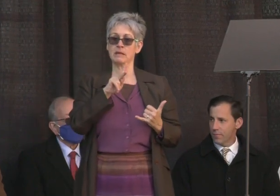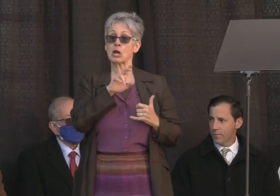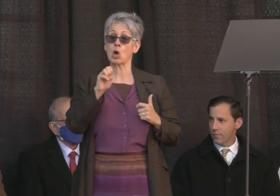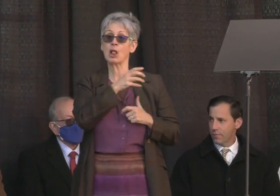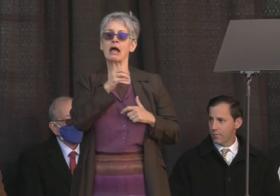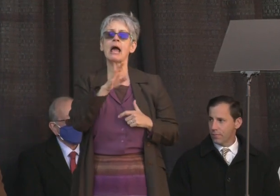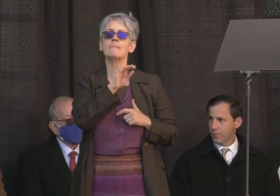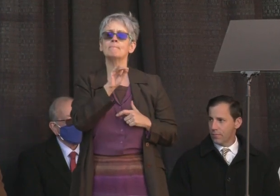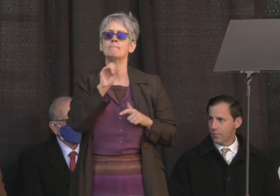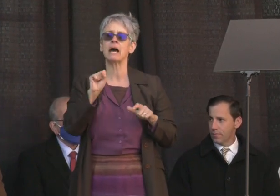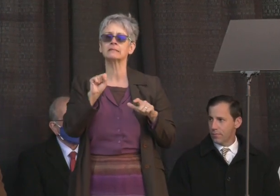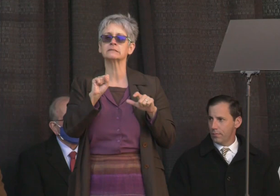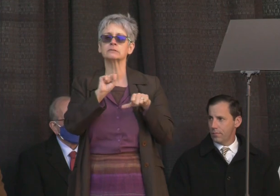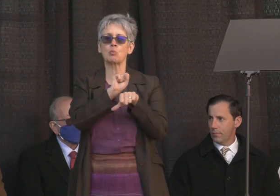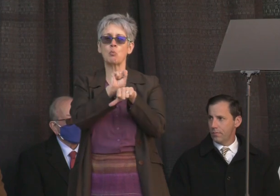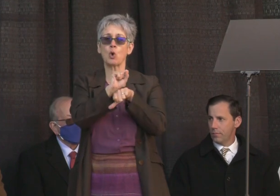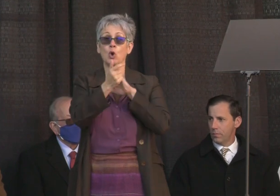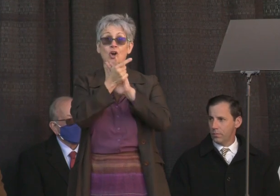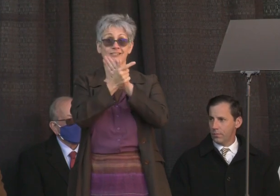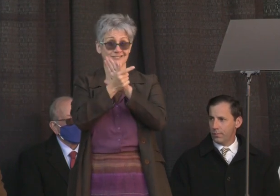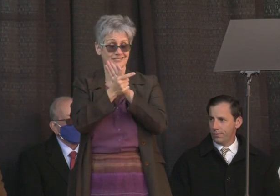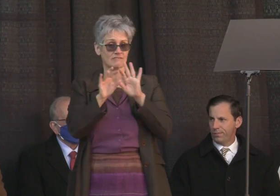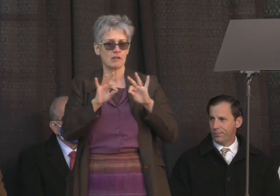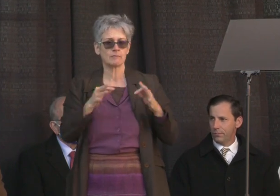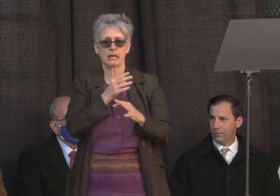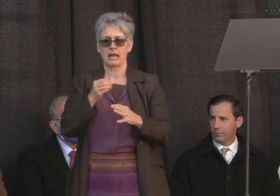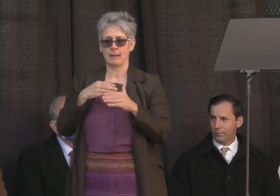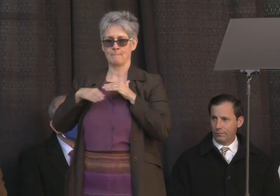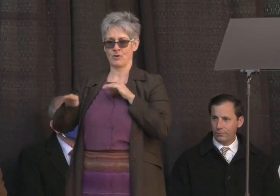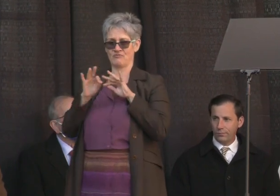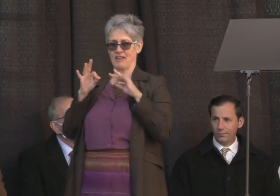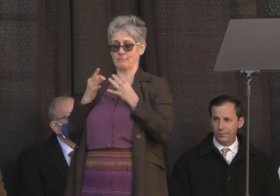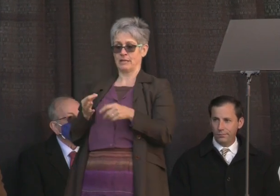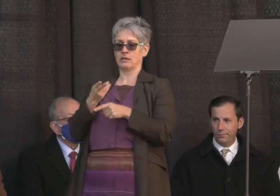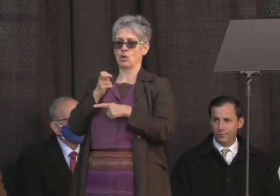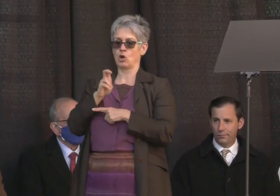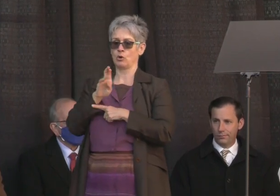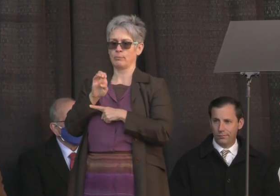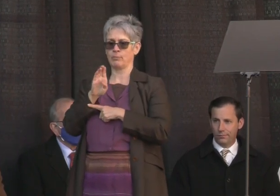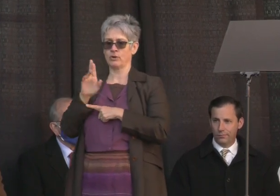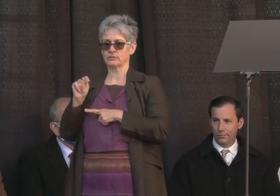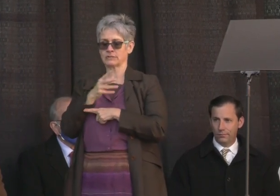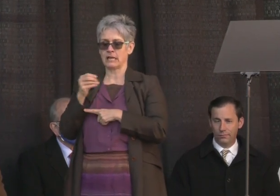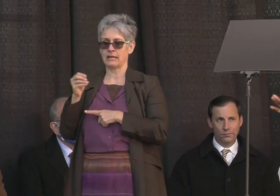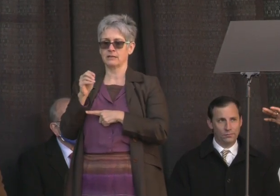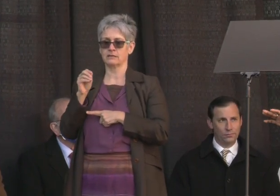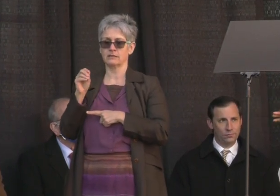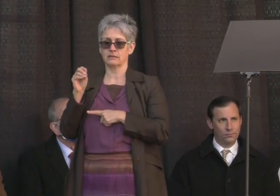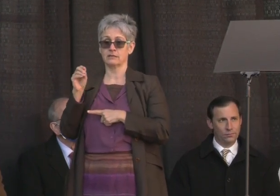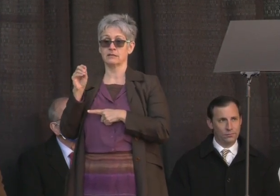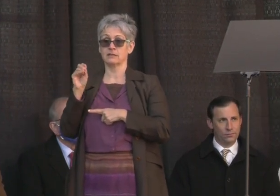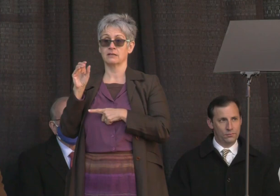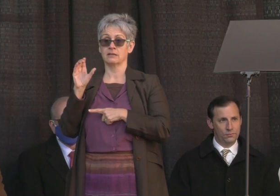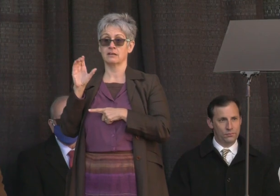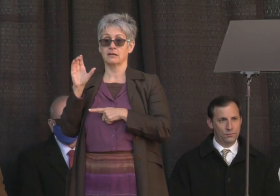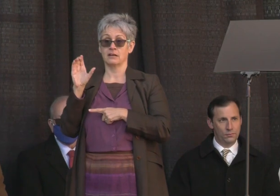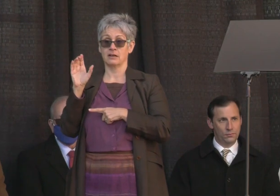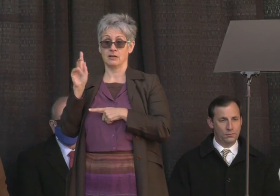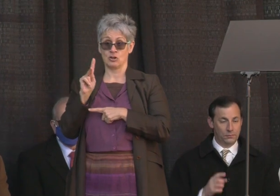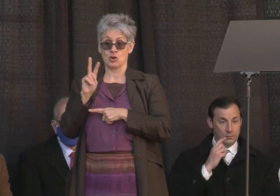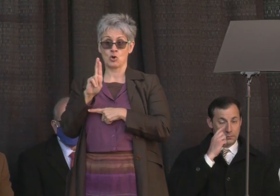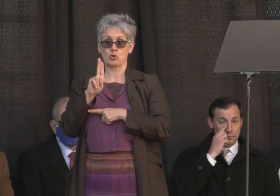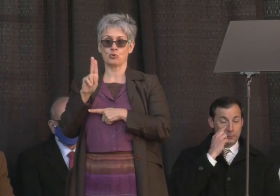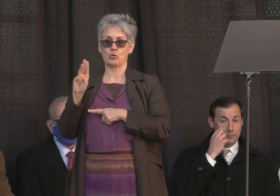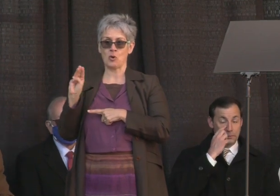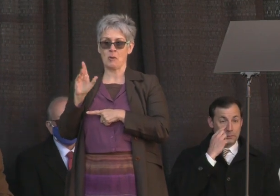be here. And then we have my birth family, the Herberts and the Crumlins. You all do not want to mess with the Herberts or the